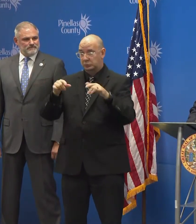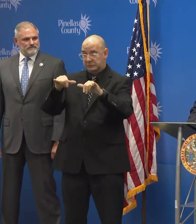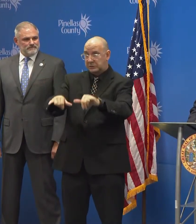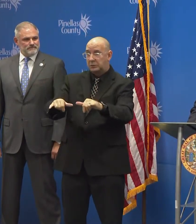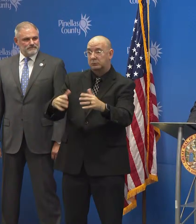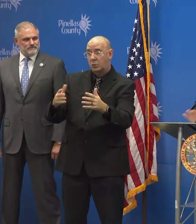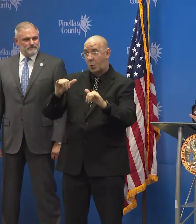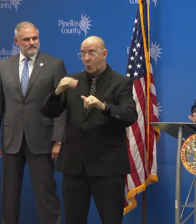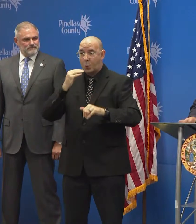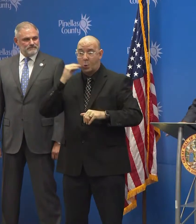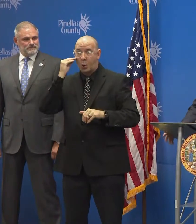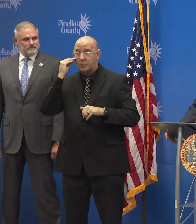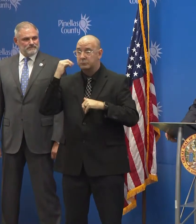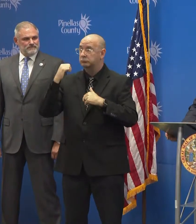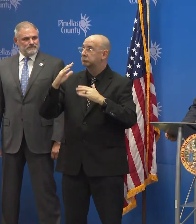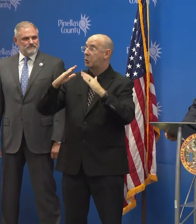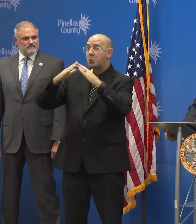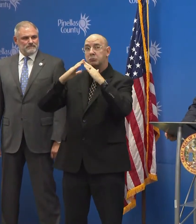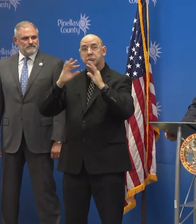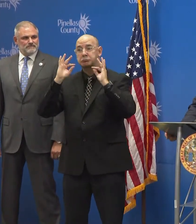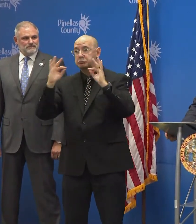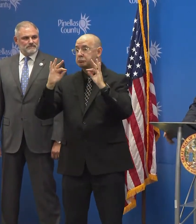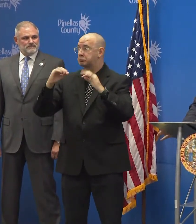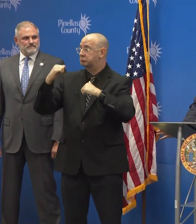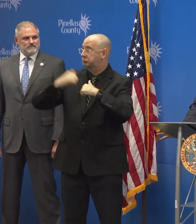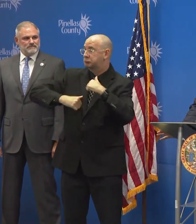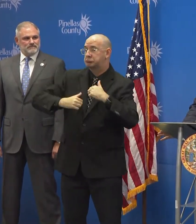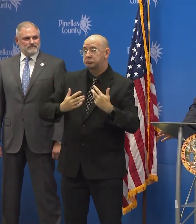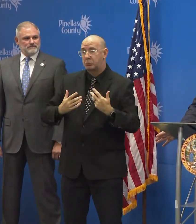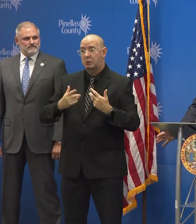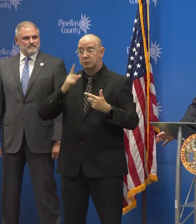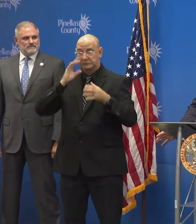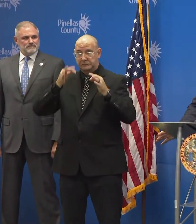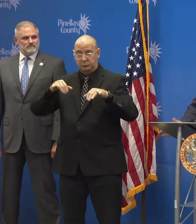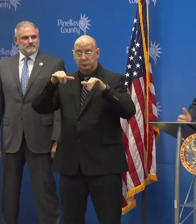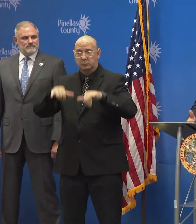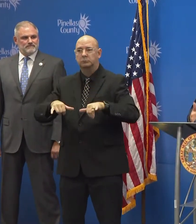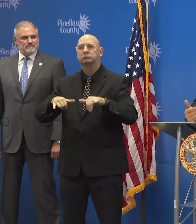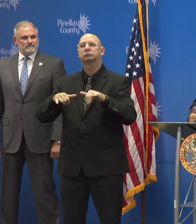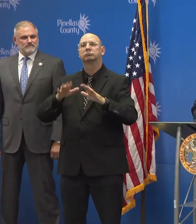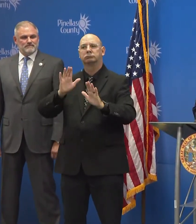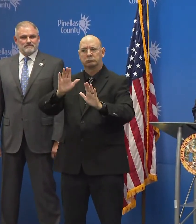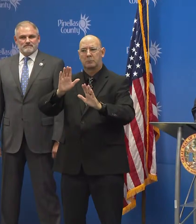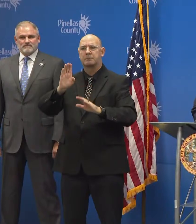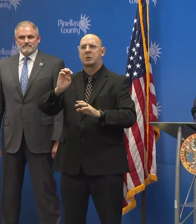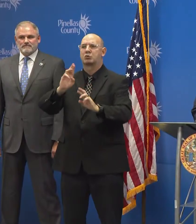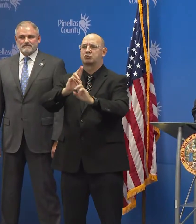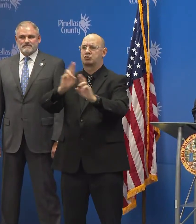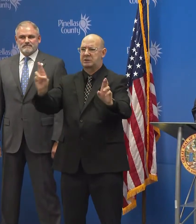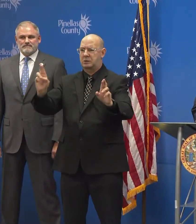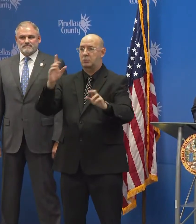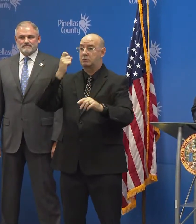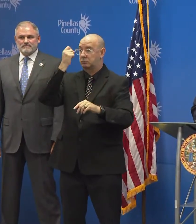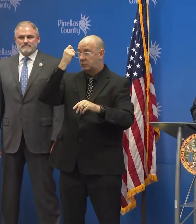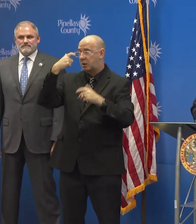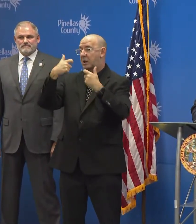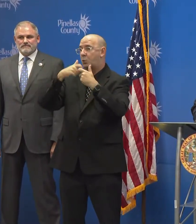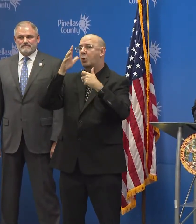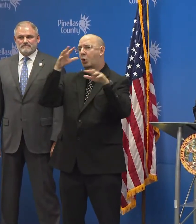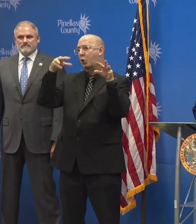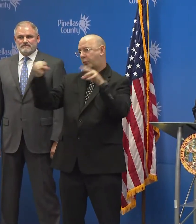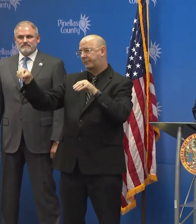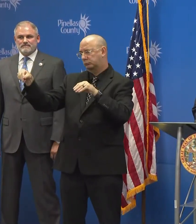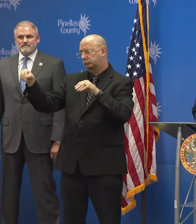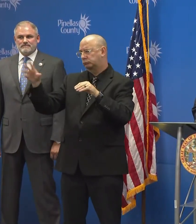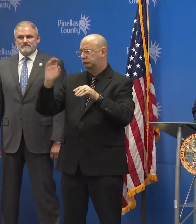home, the sturdiness of your home, and you're hunkering down, just be prepared to lose power. I think that's something that people should expect. And